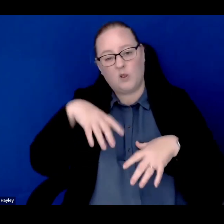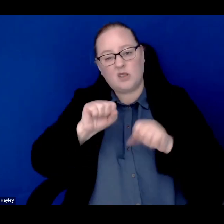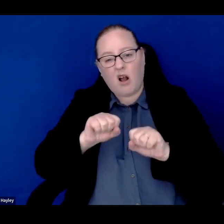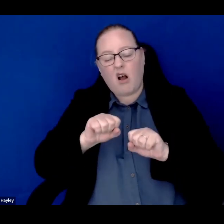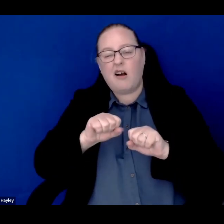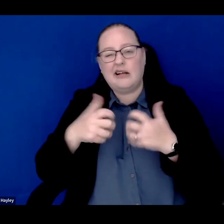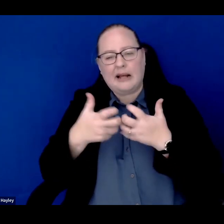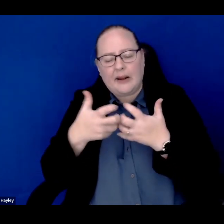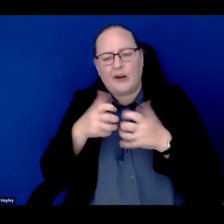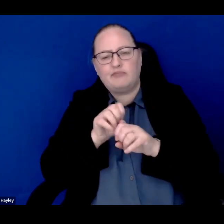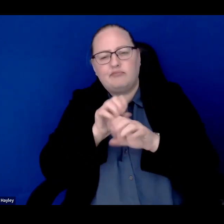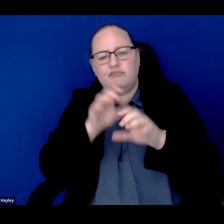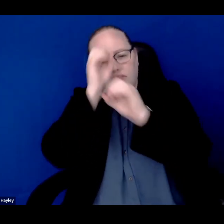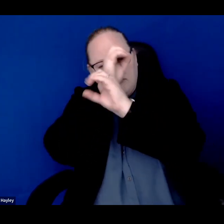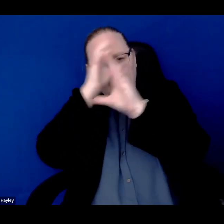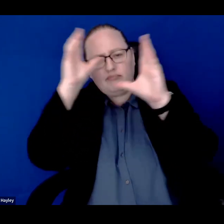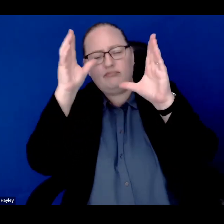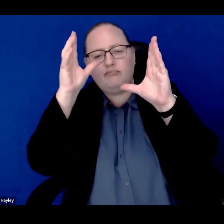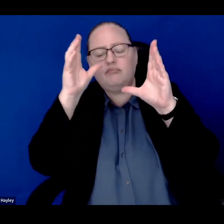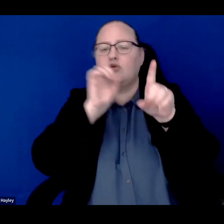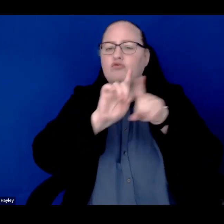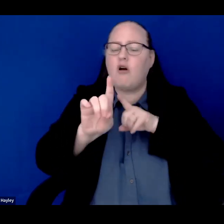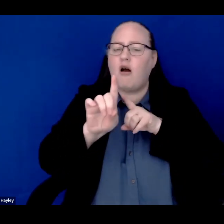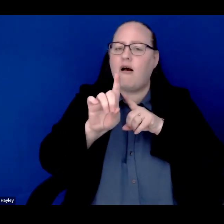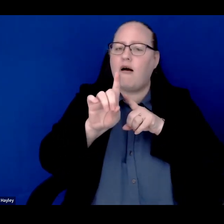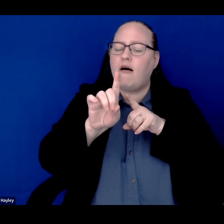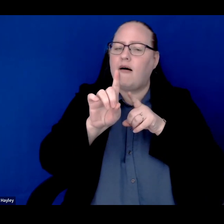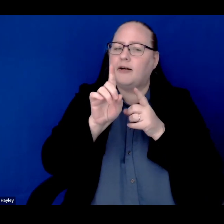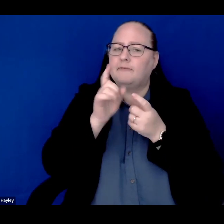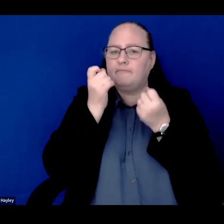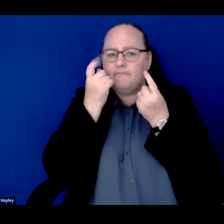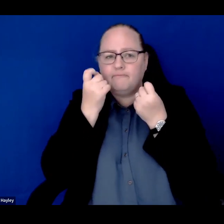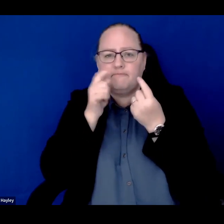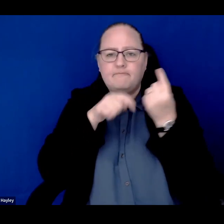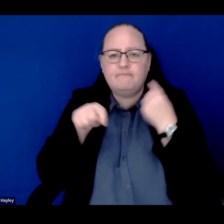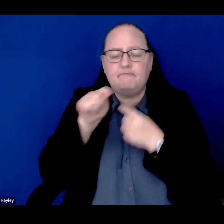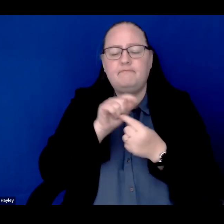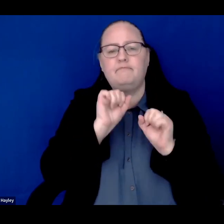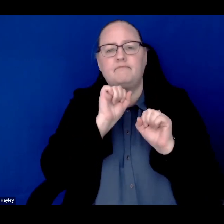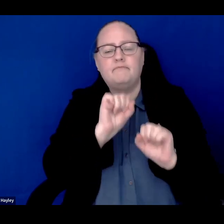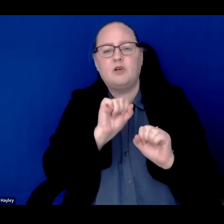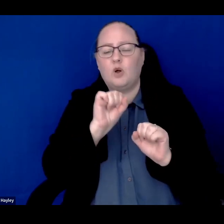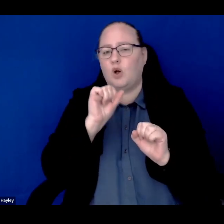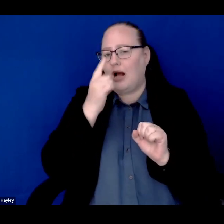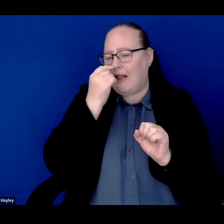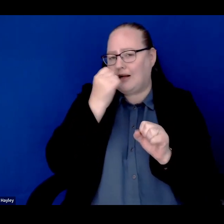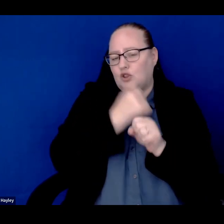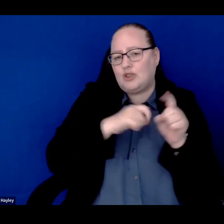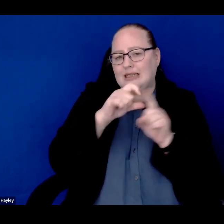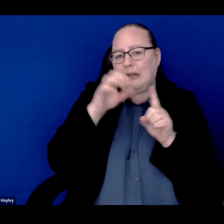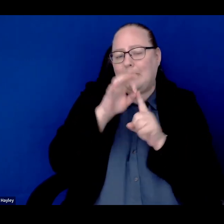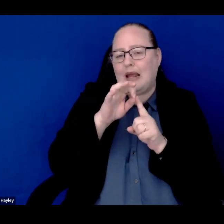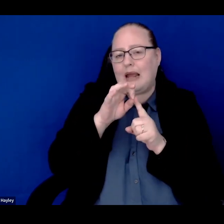and I'd like to try to get a sense as well of how people here see the likelihood of different GDP pathways